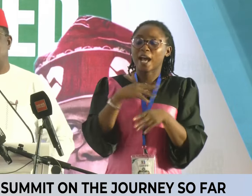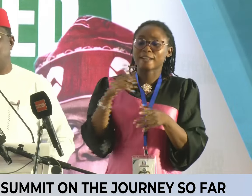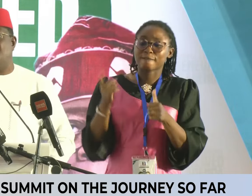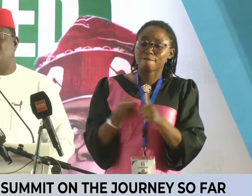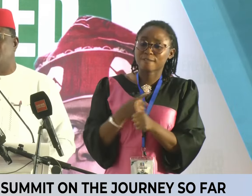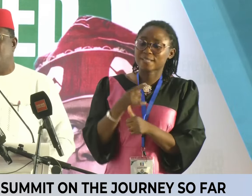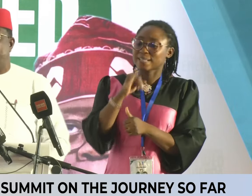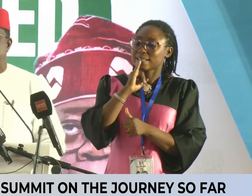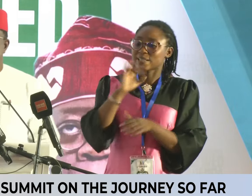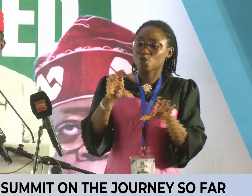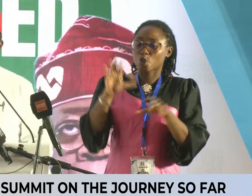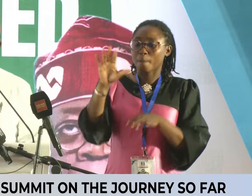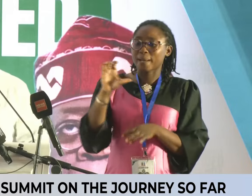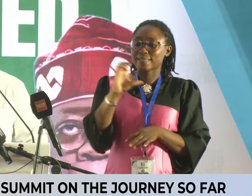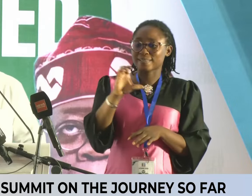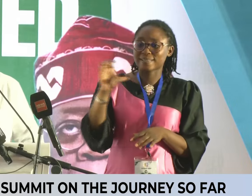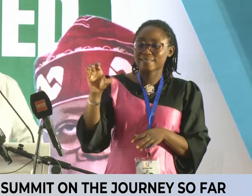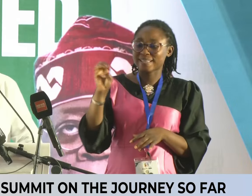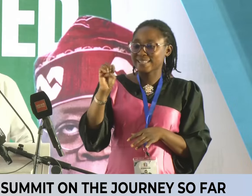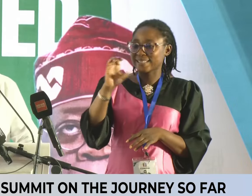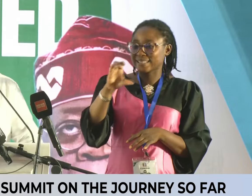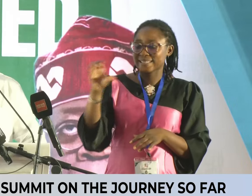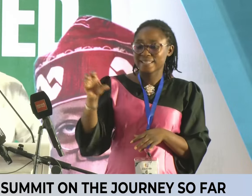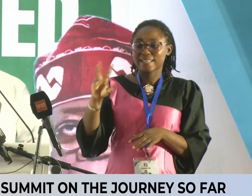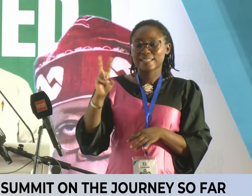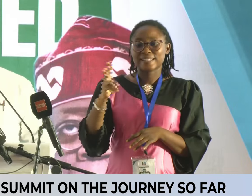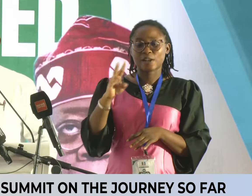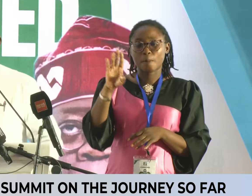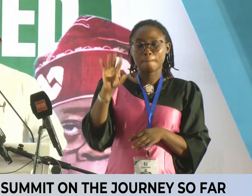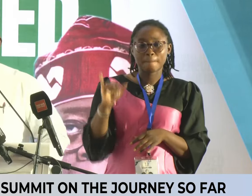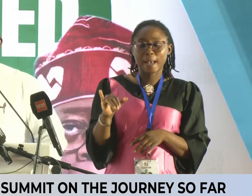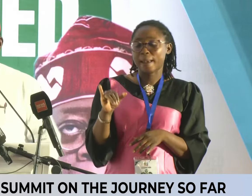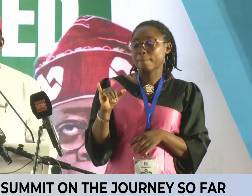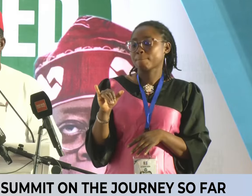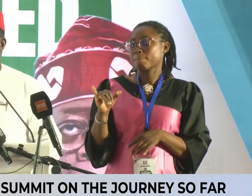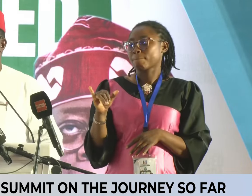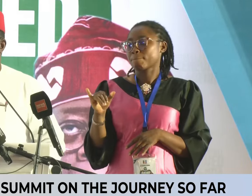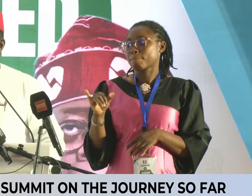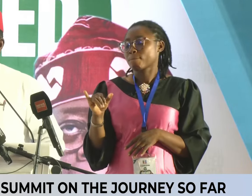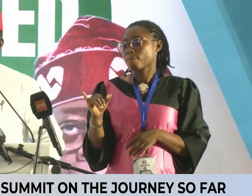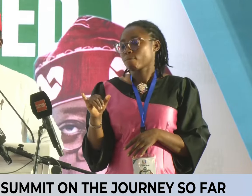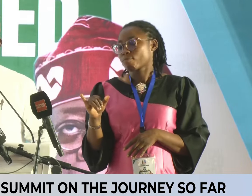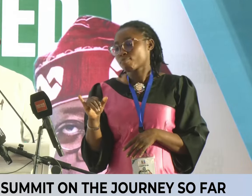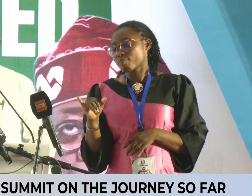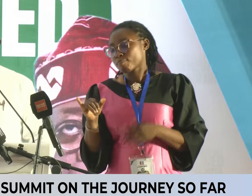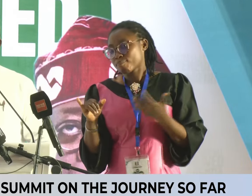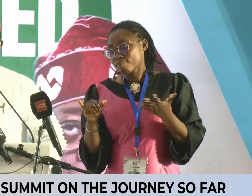first section is done by CCECC. The second section is done by